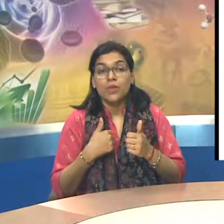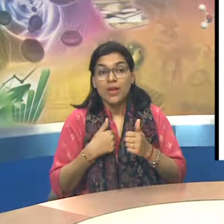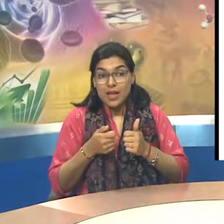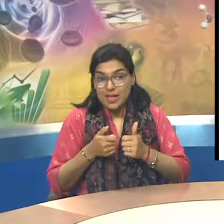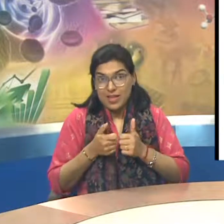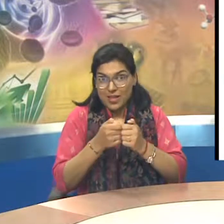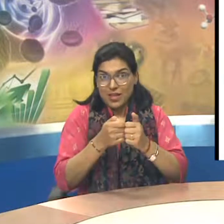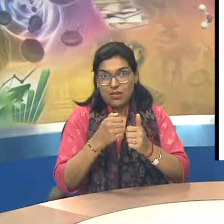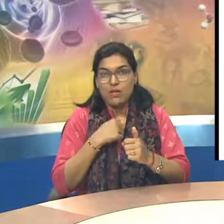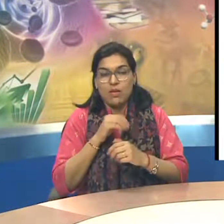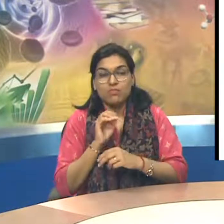message,